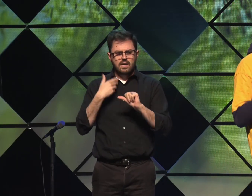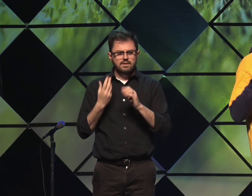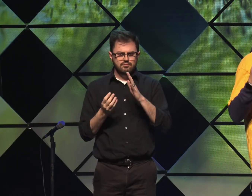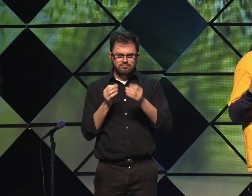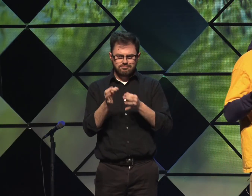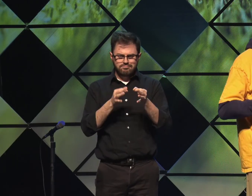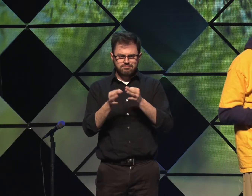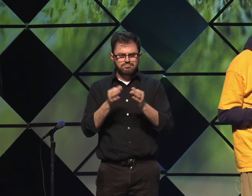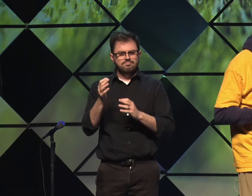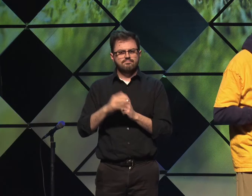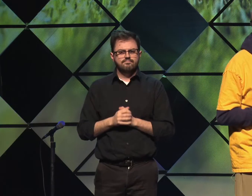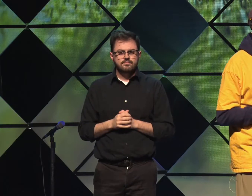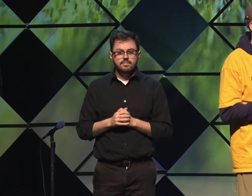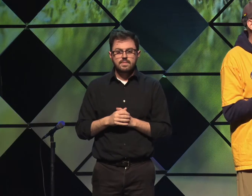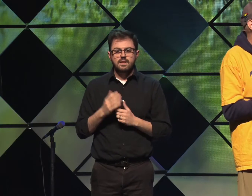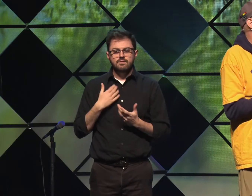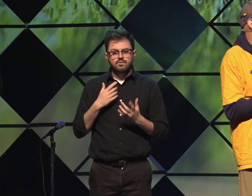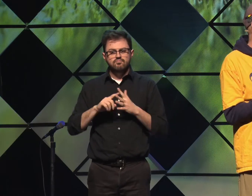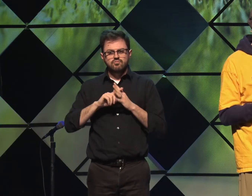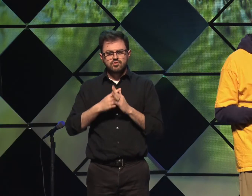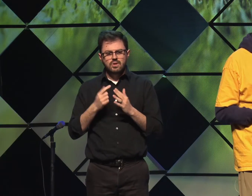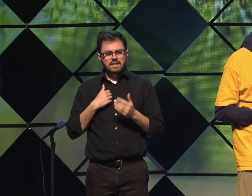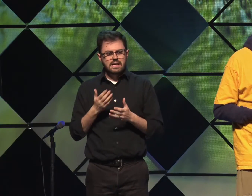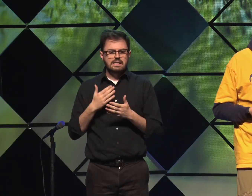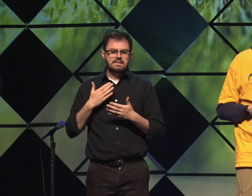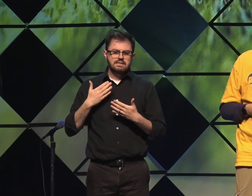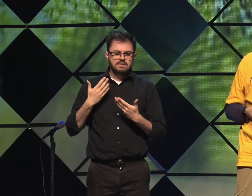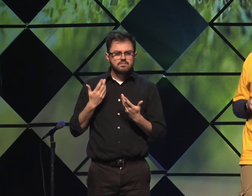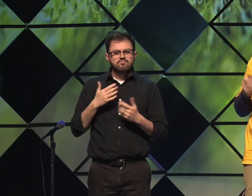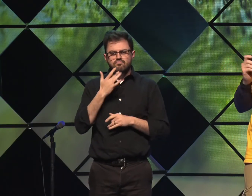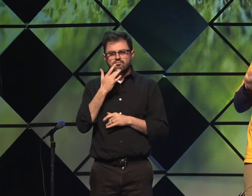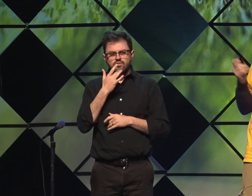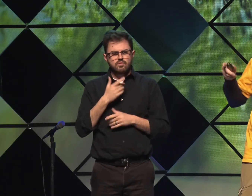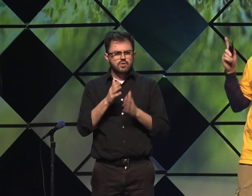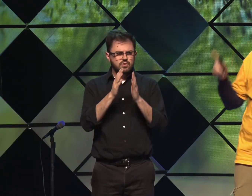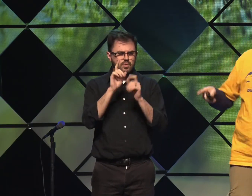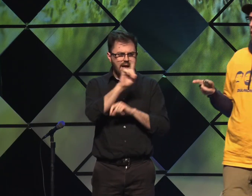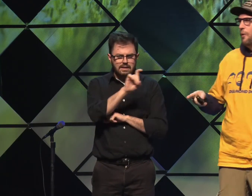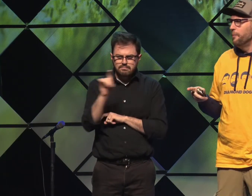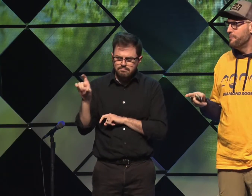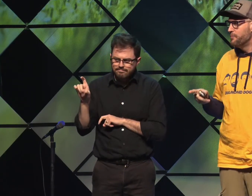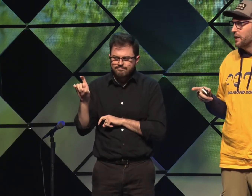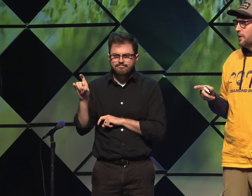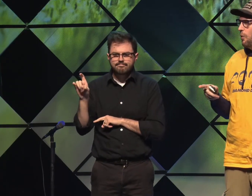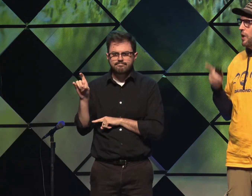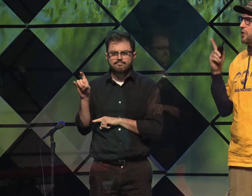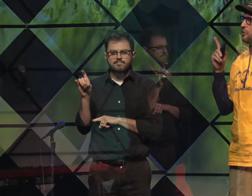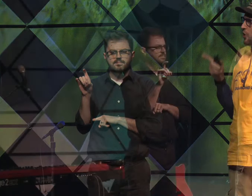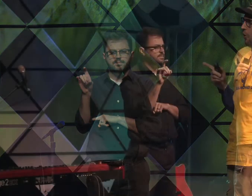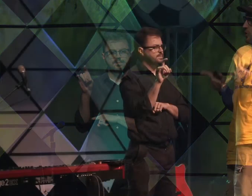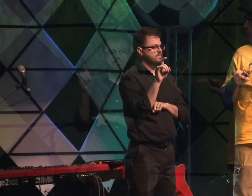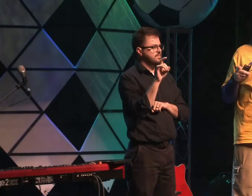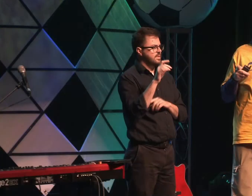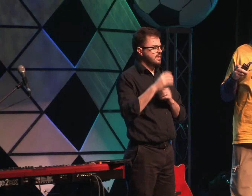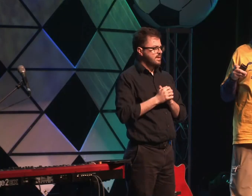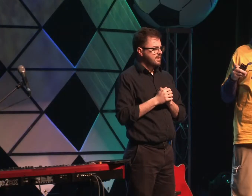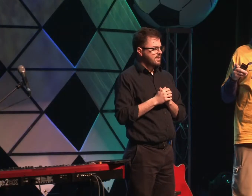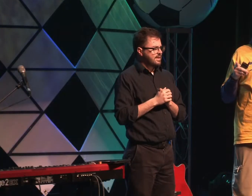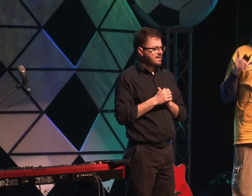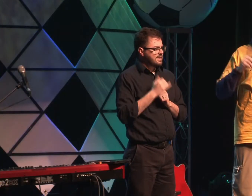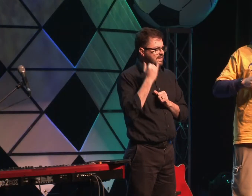like to ask a little bit of a question to enroll you in the topic a little bit. Where do you go when you don't